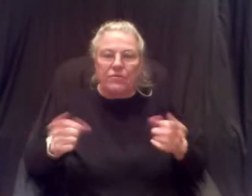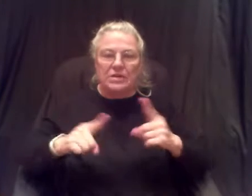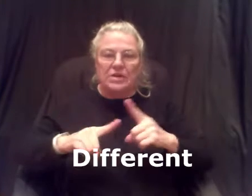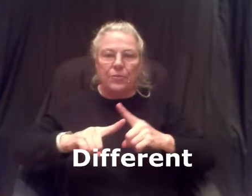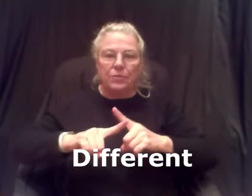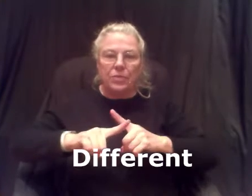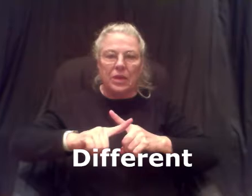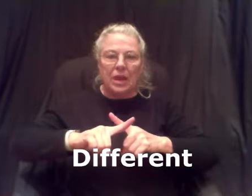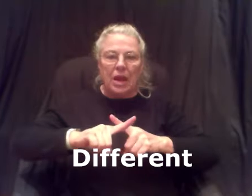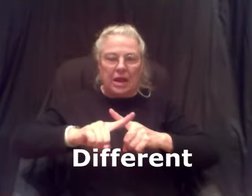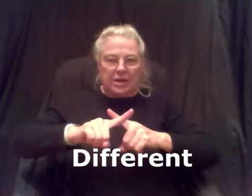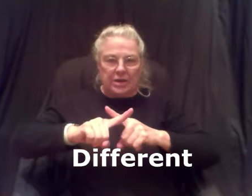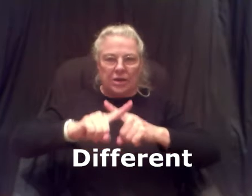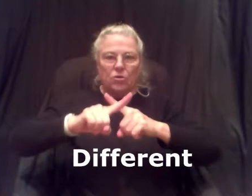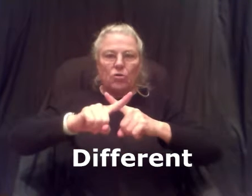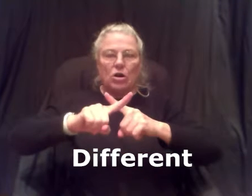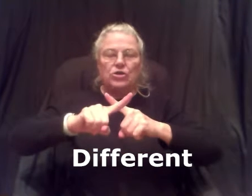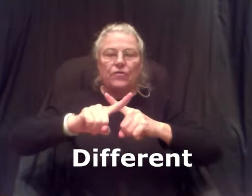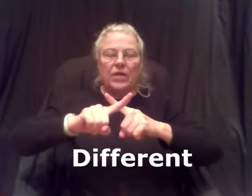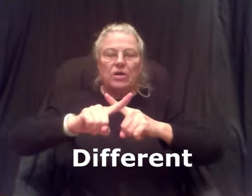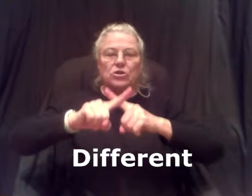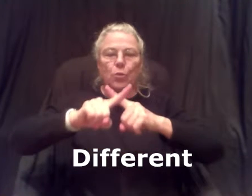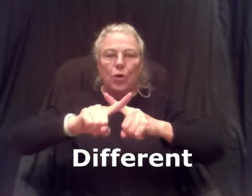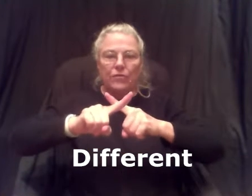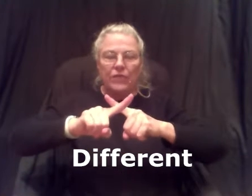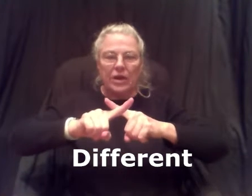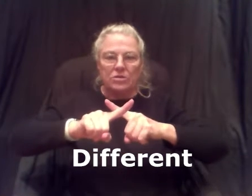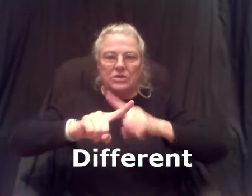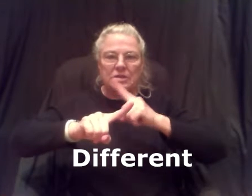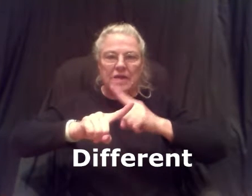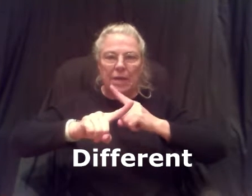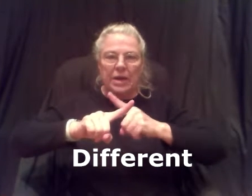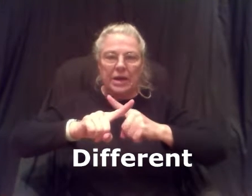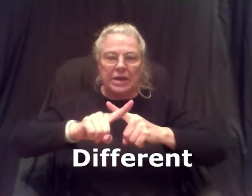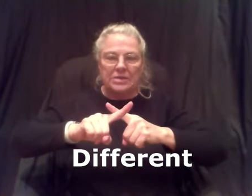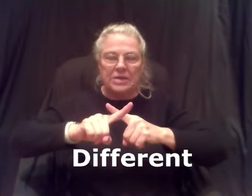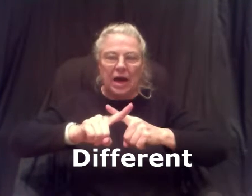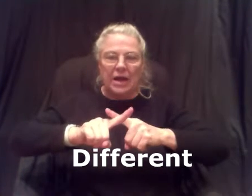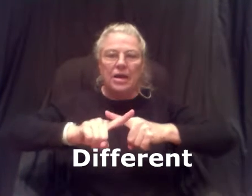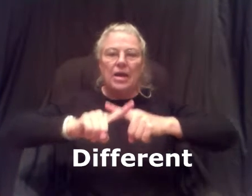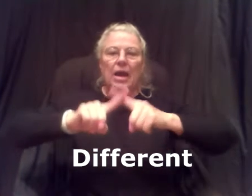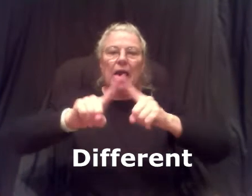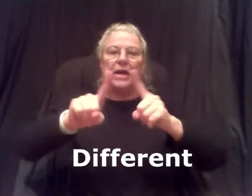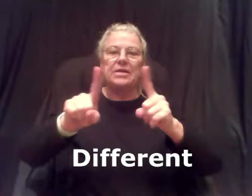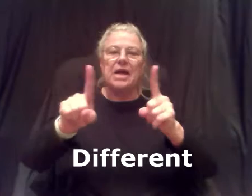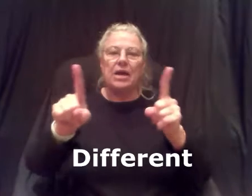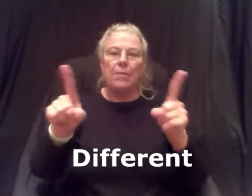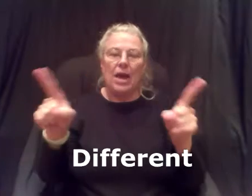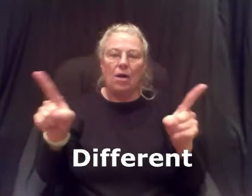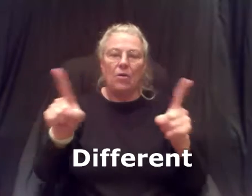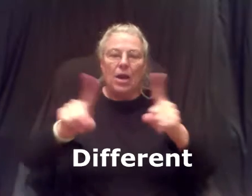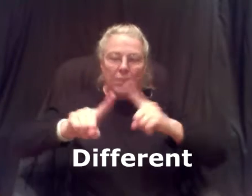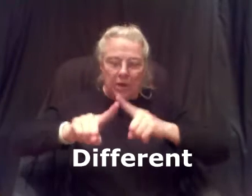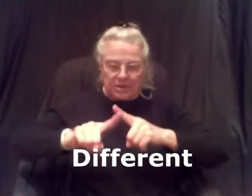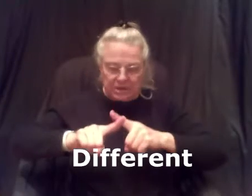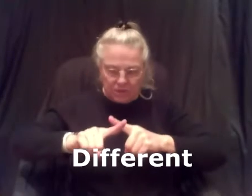Difference. Cross your fingers, pointer fingers, dominant inside, and take them out, because it's